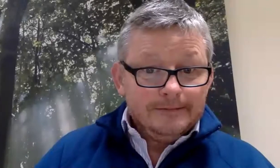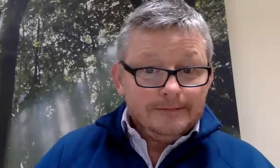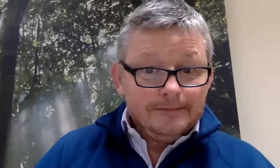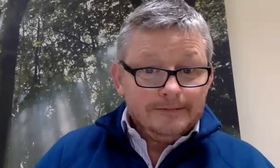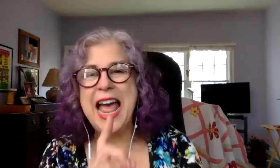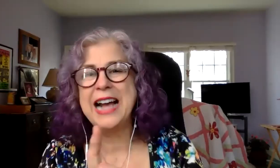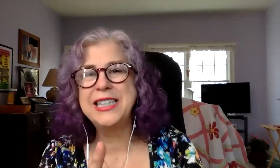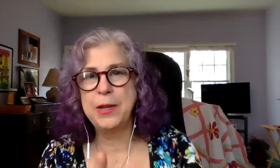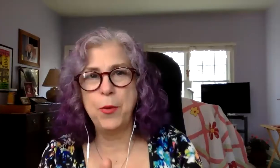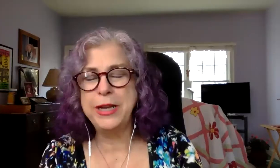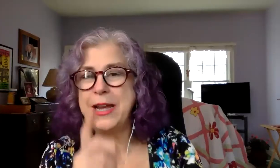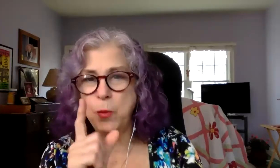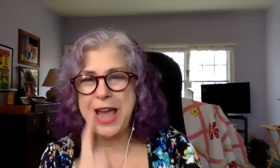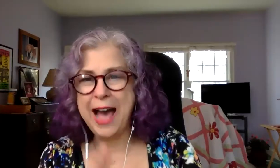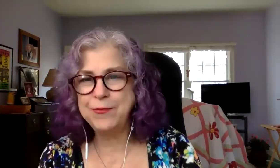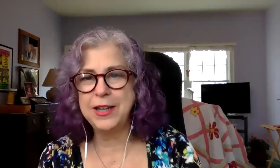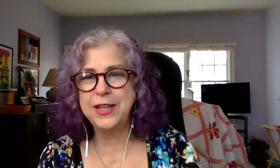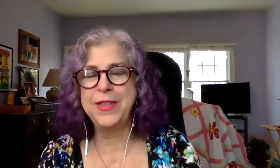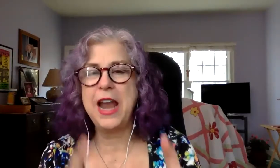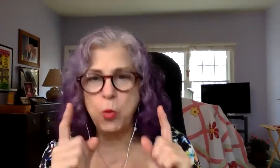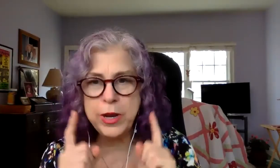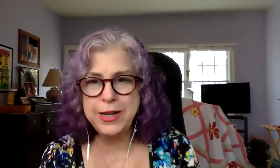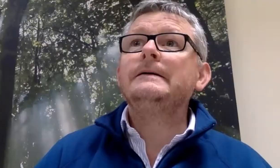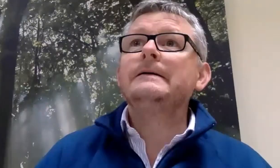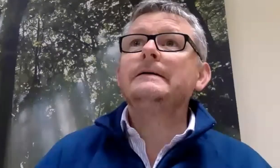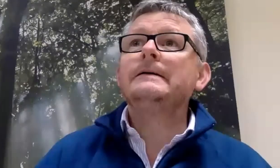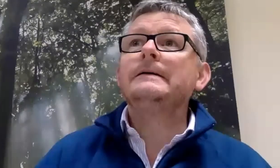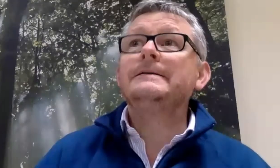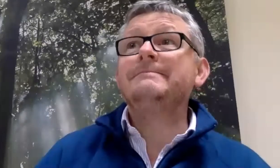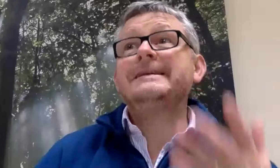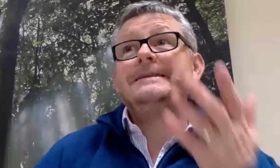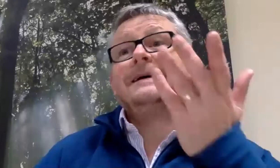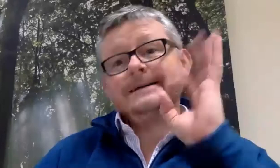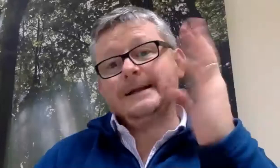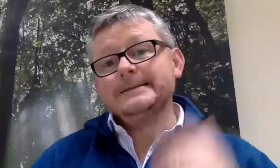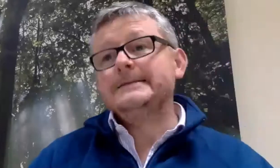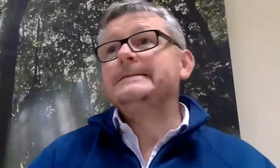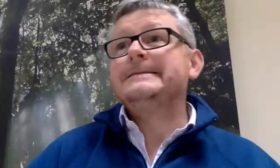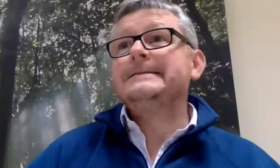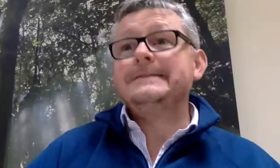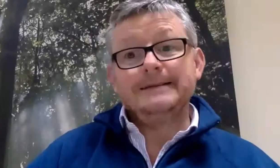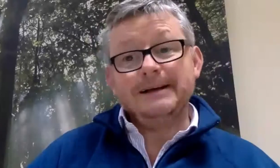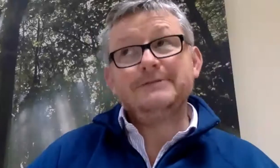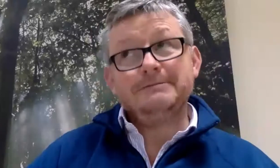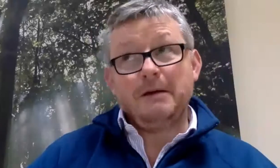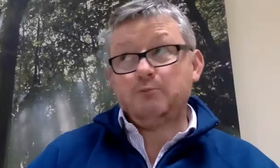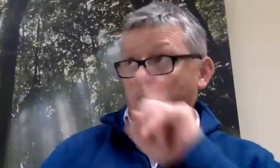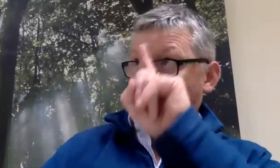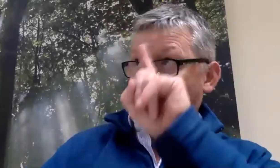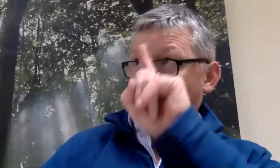That's an excellent point. We have not done that, and we need to do that. Yeah, and I think it is kind of it's a big